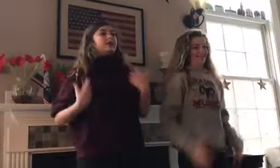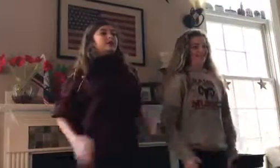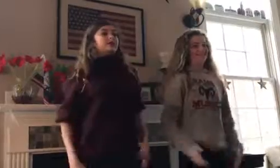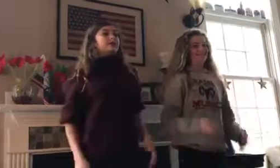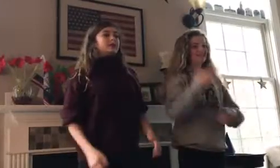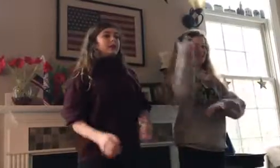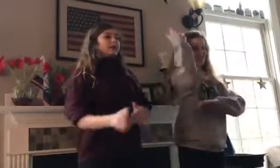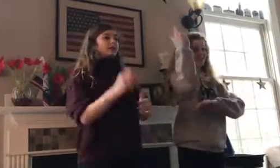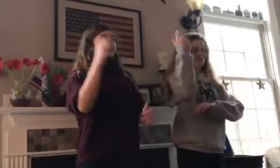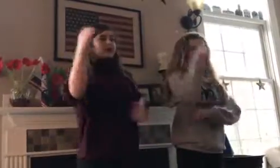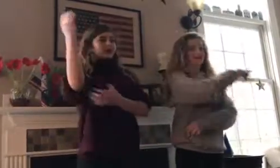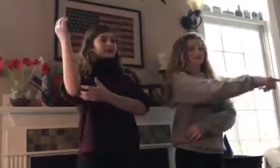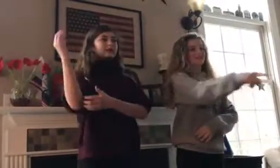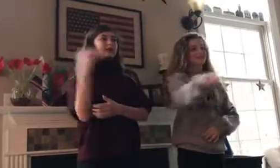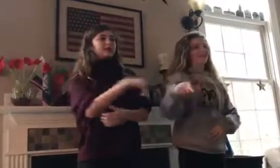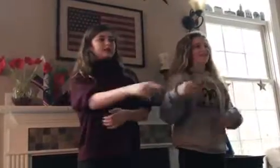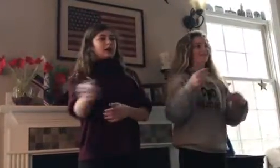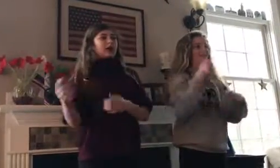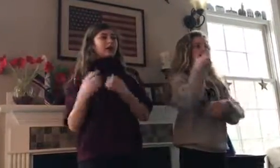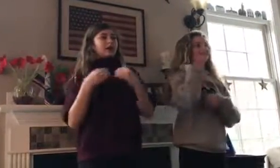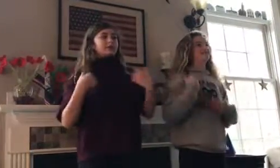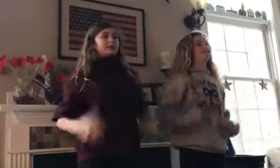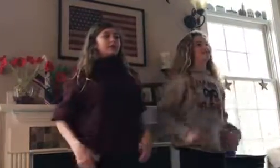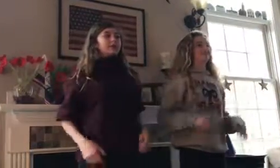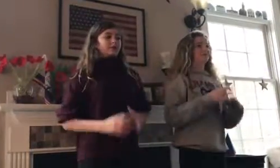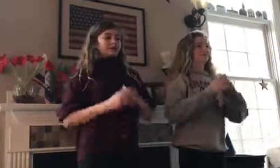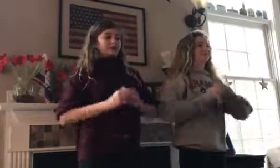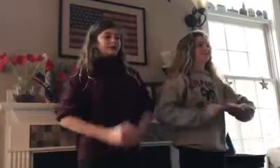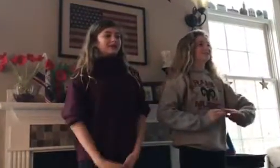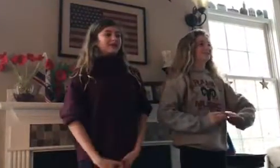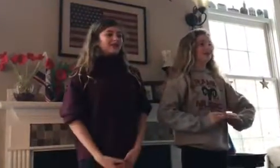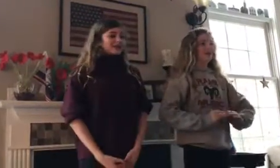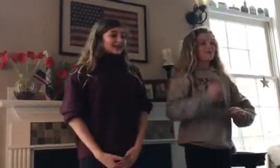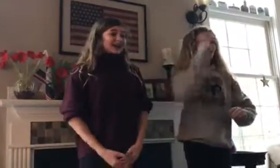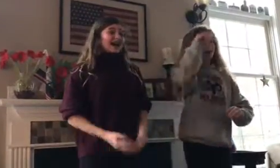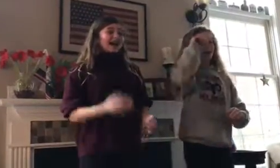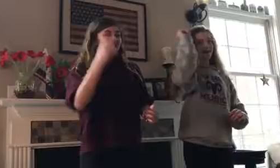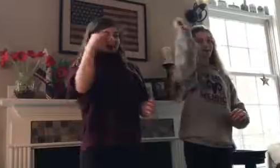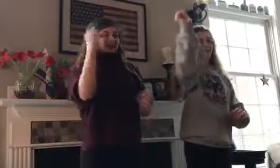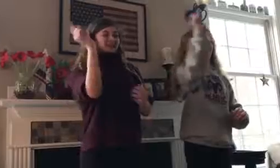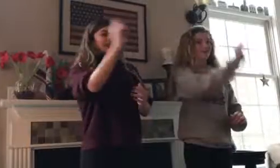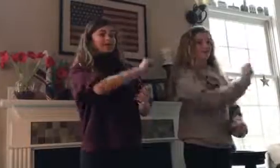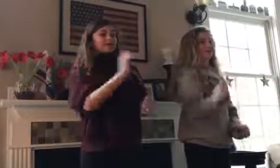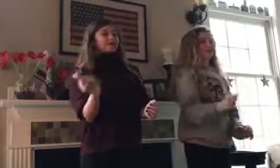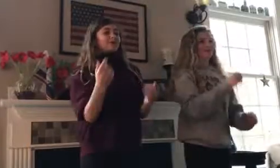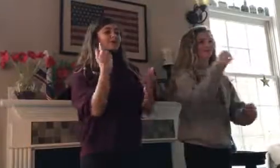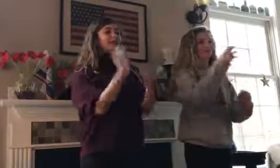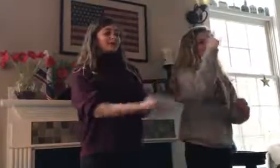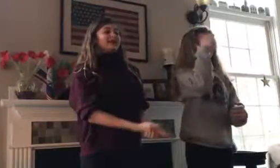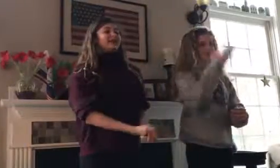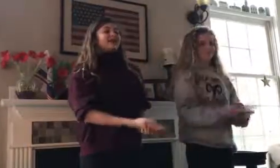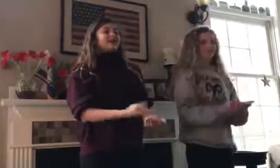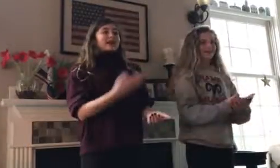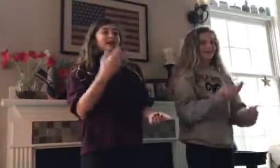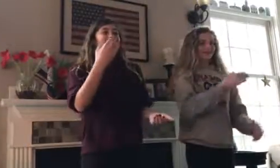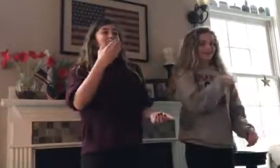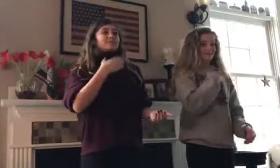patriots sacrificed their lives and fortunes. I therefore believe it is